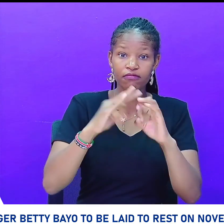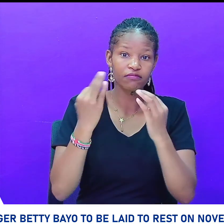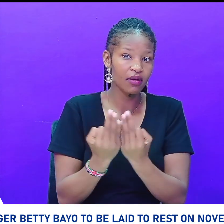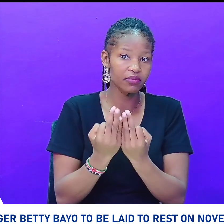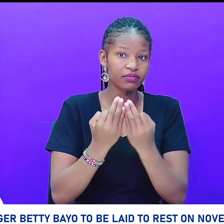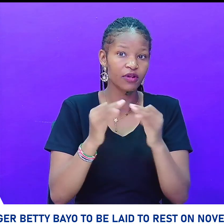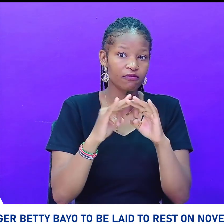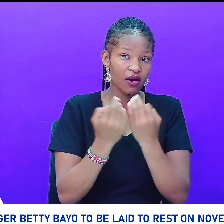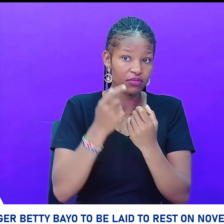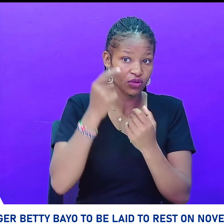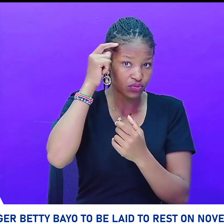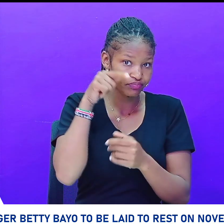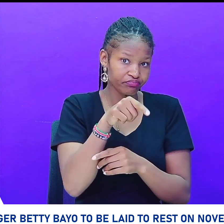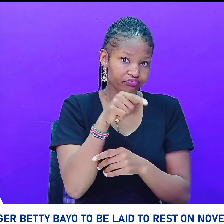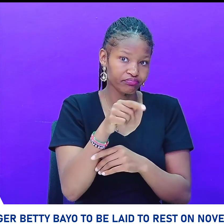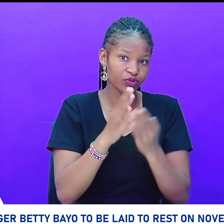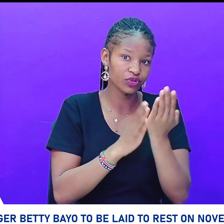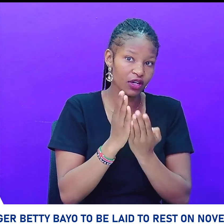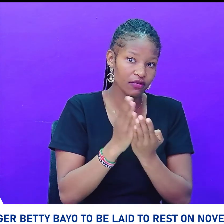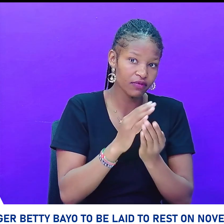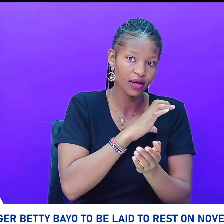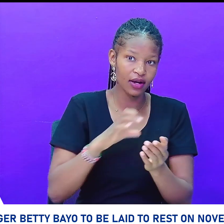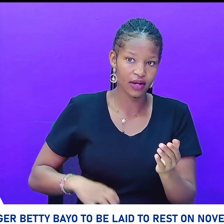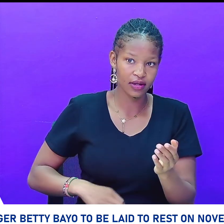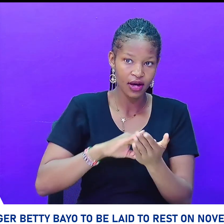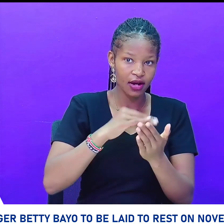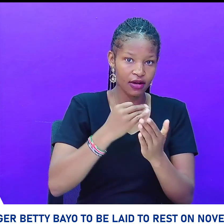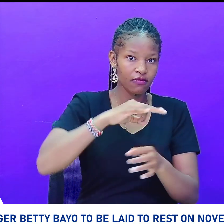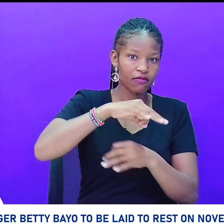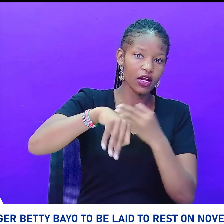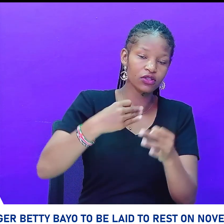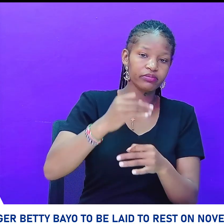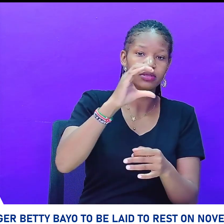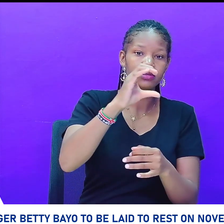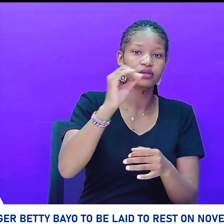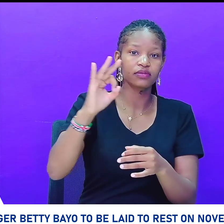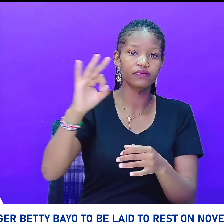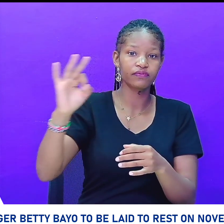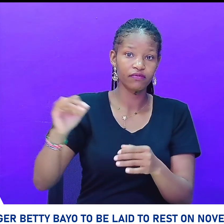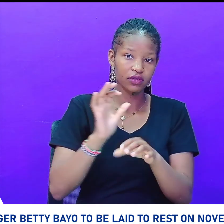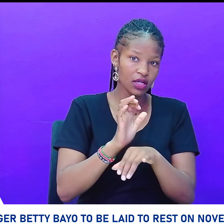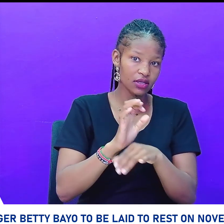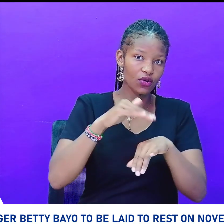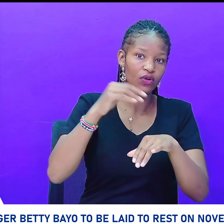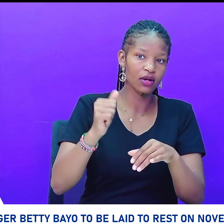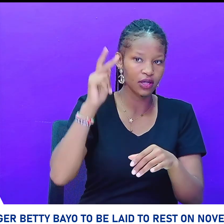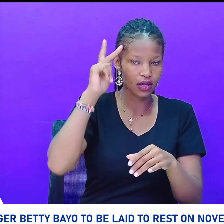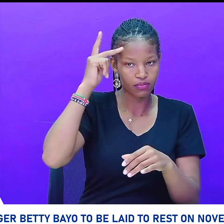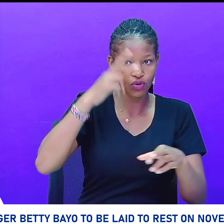The family has organized a memorial service at Christian Foundation Fellowship Church on Kiambu Road, where